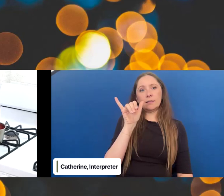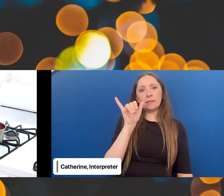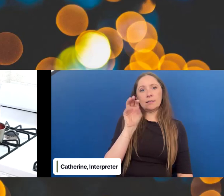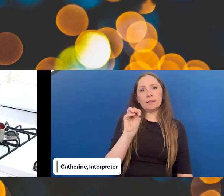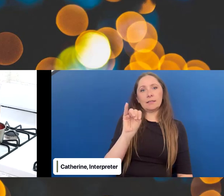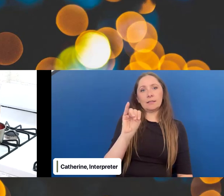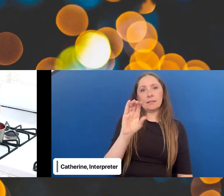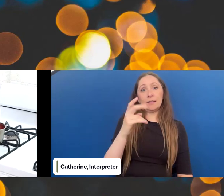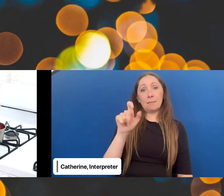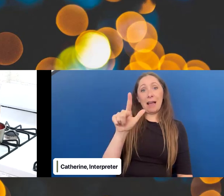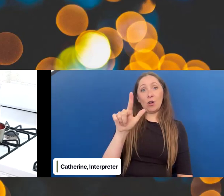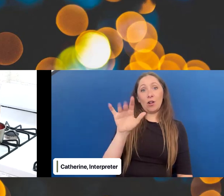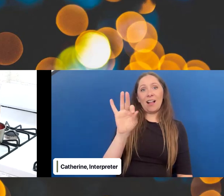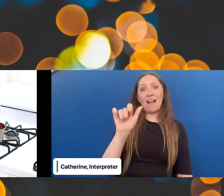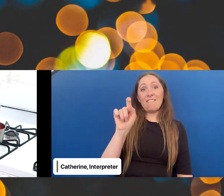Michael Fassbender.